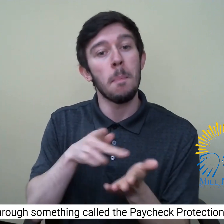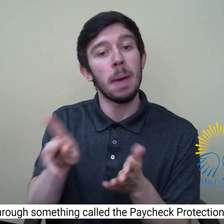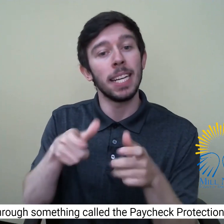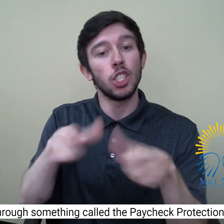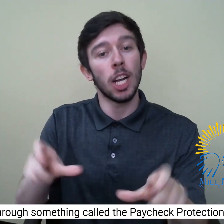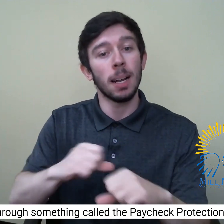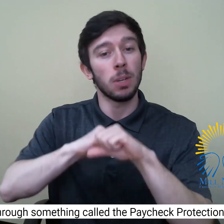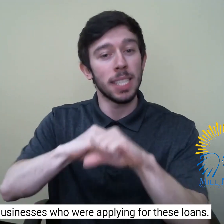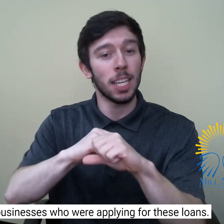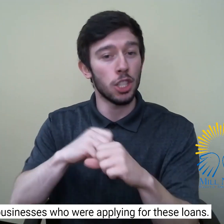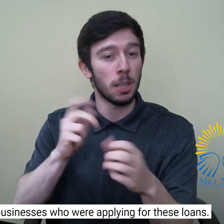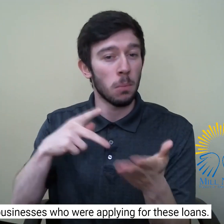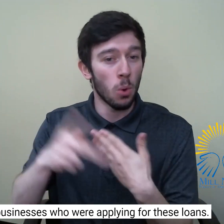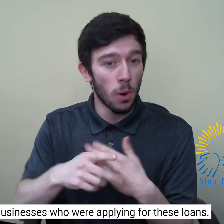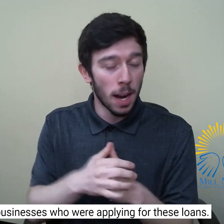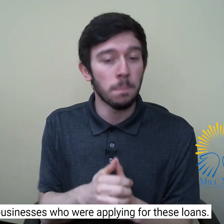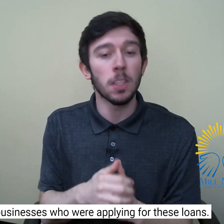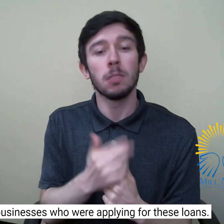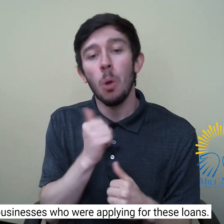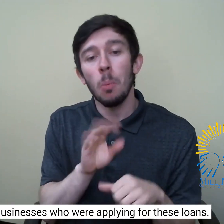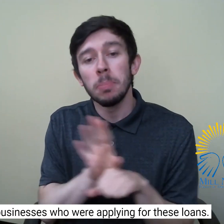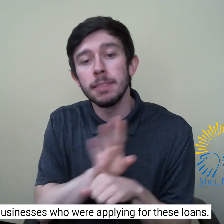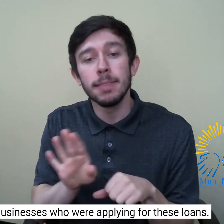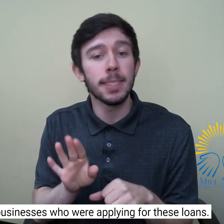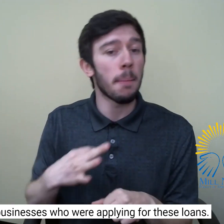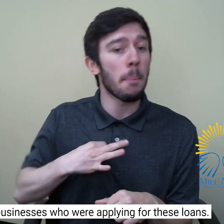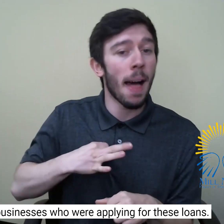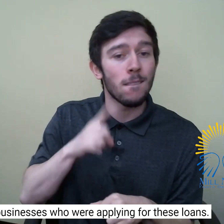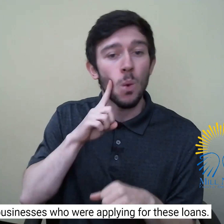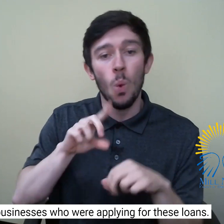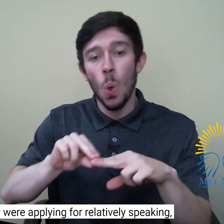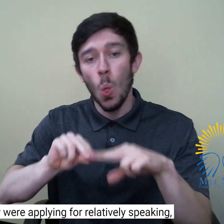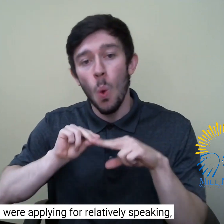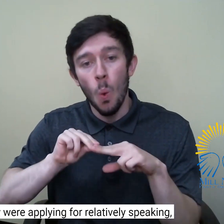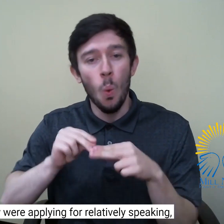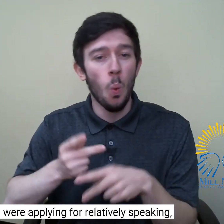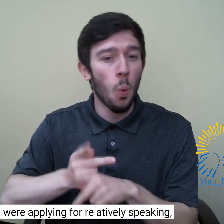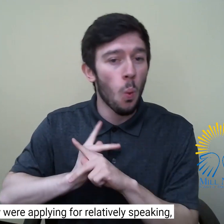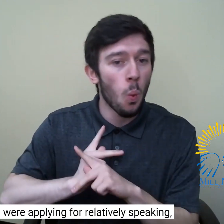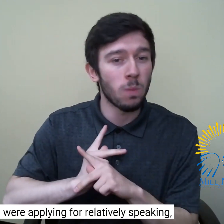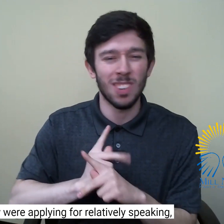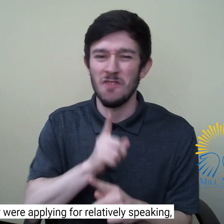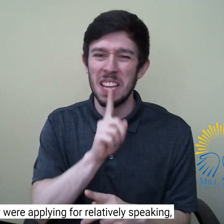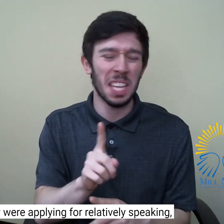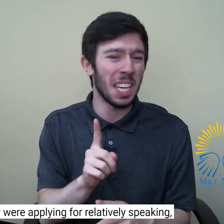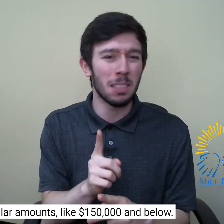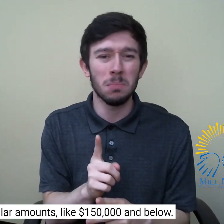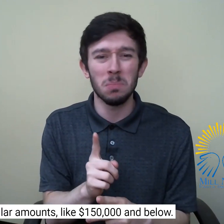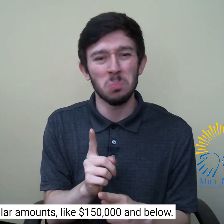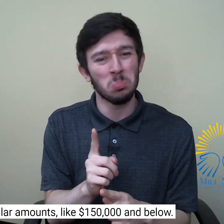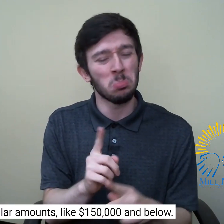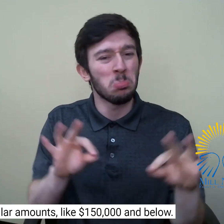Paycheck Protection Program, small businesses who were applying for these loans. And they were applying for, relatively speaking, small dollar amounts,